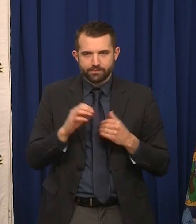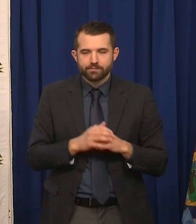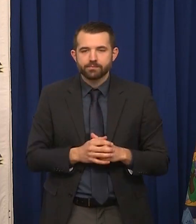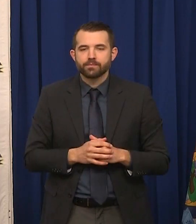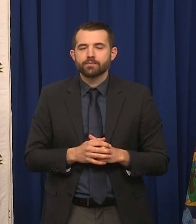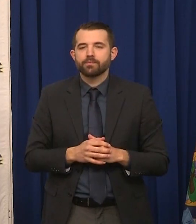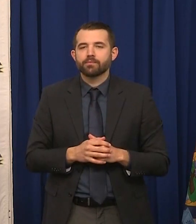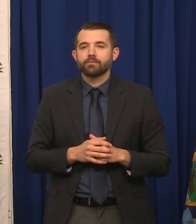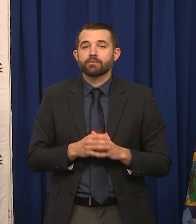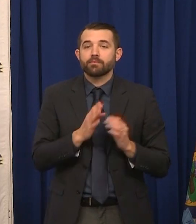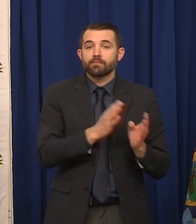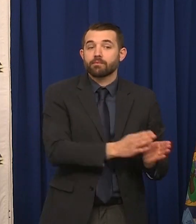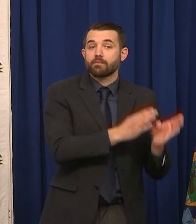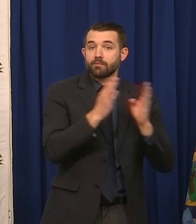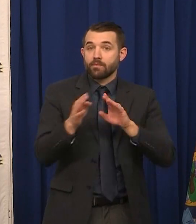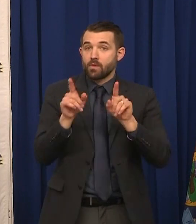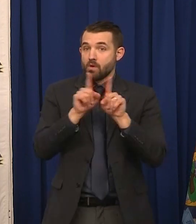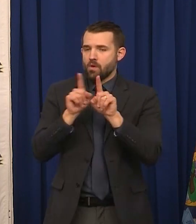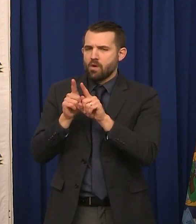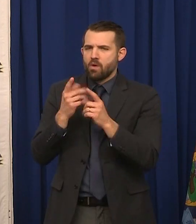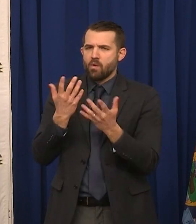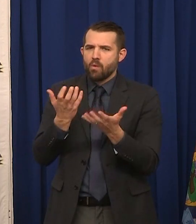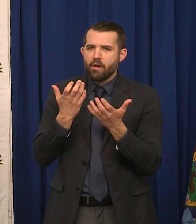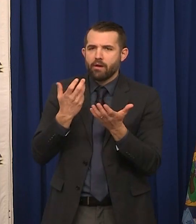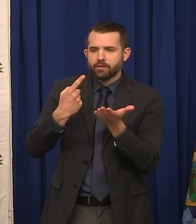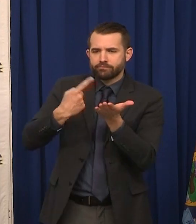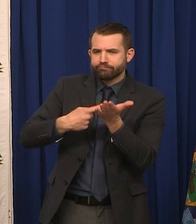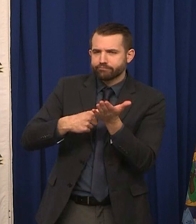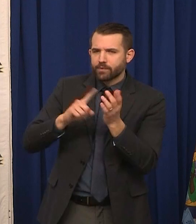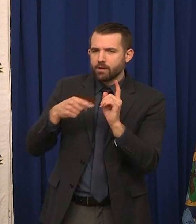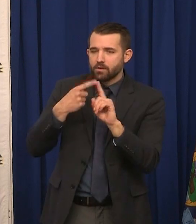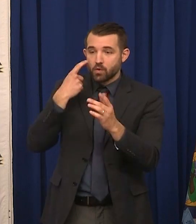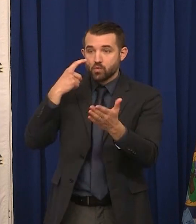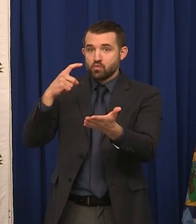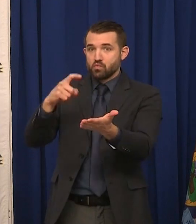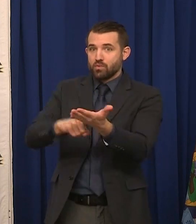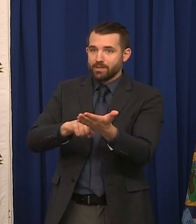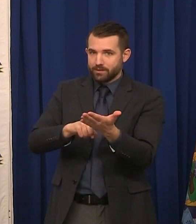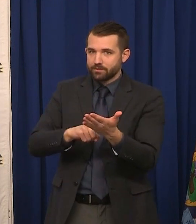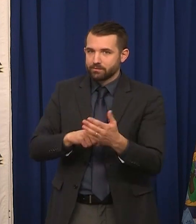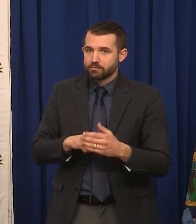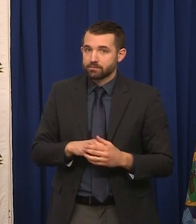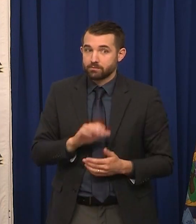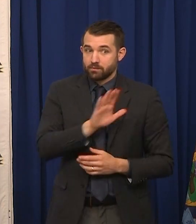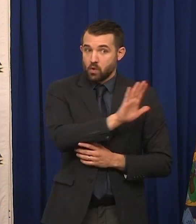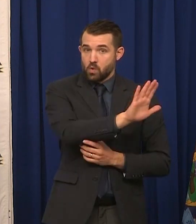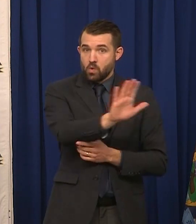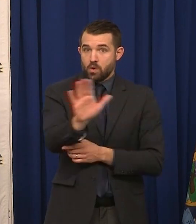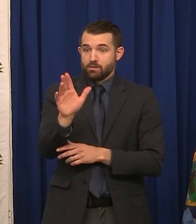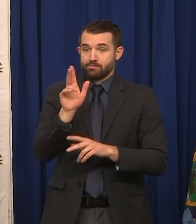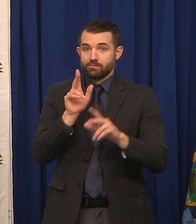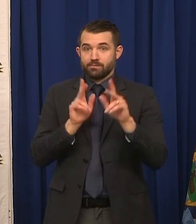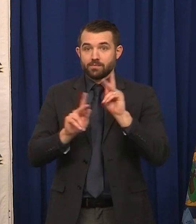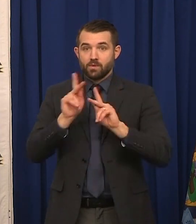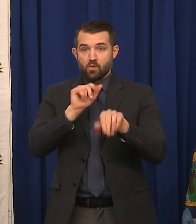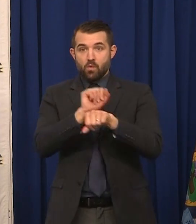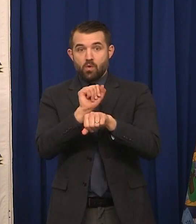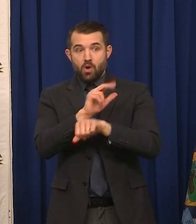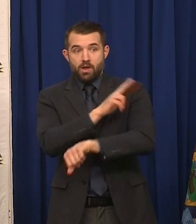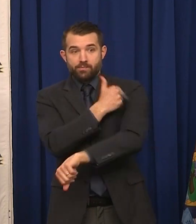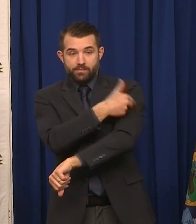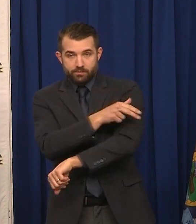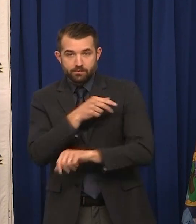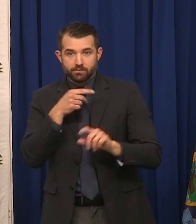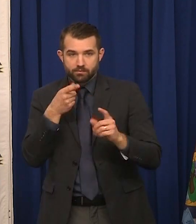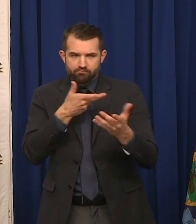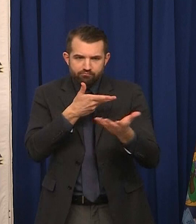pause to recognize the emotional toll that caring for critically ill patients, especially